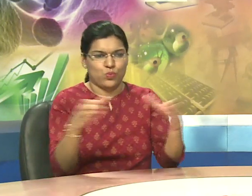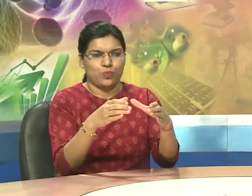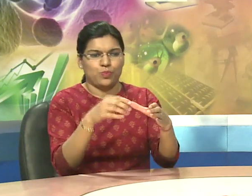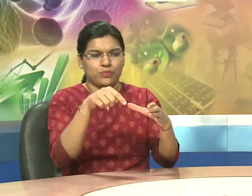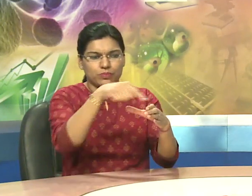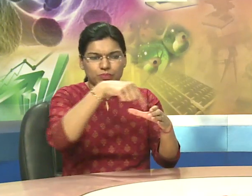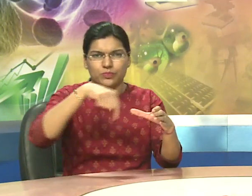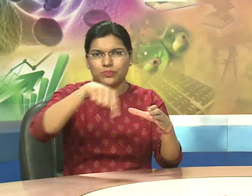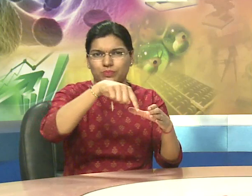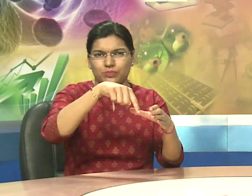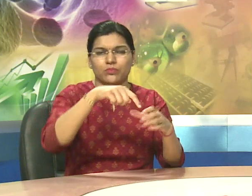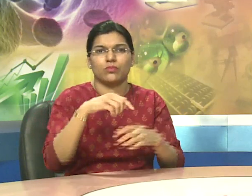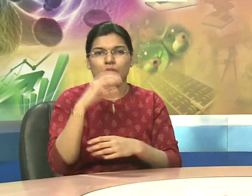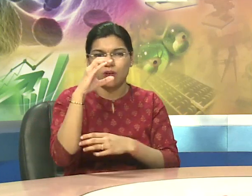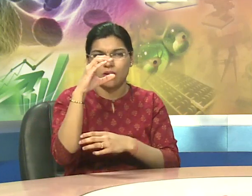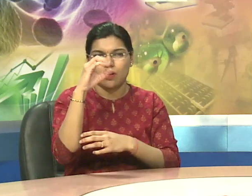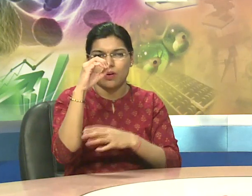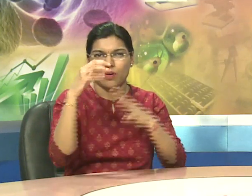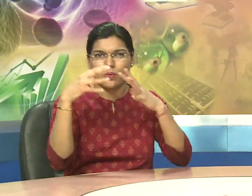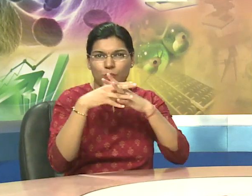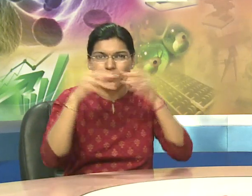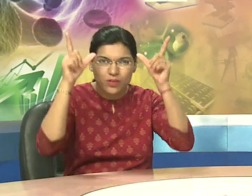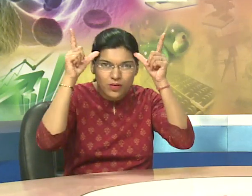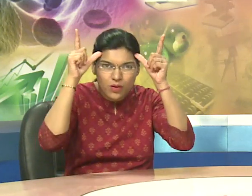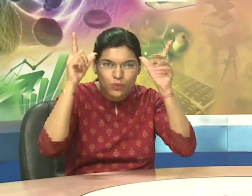is the group of cows,